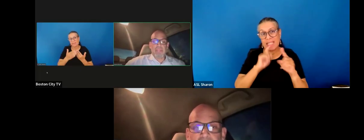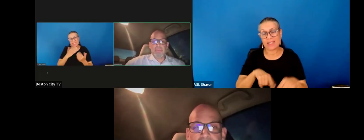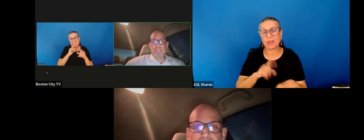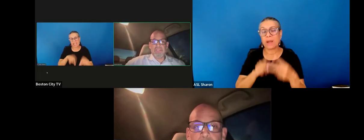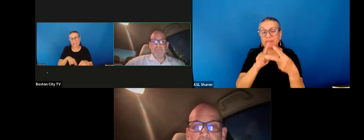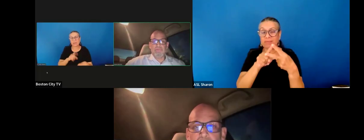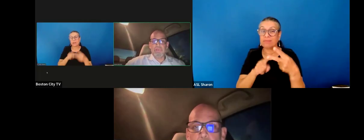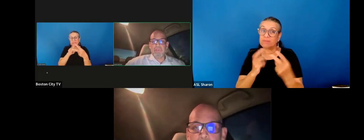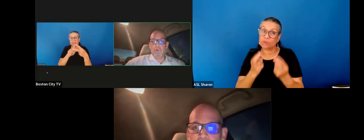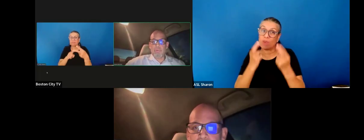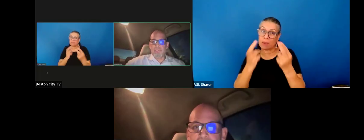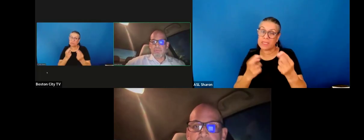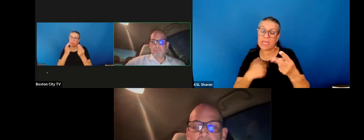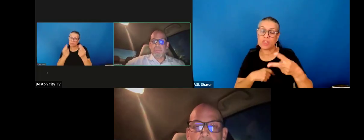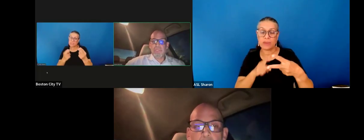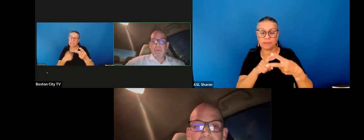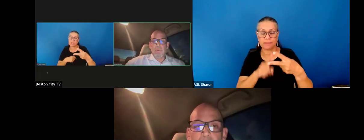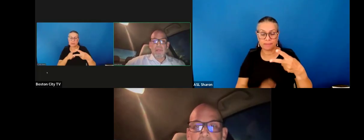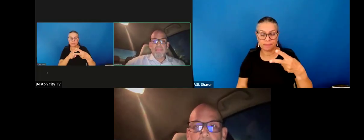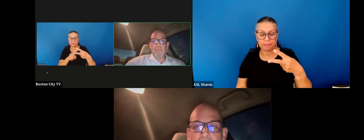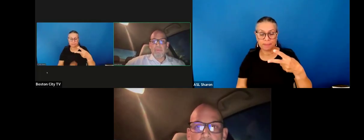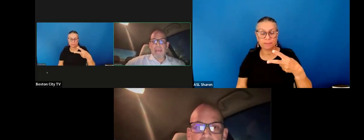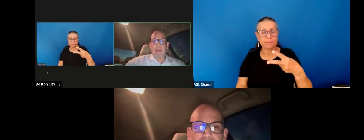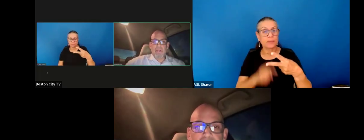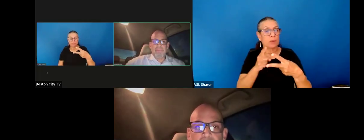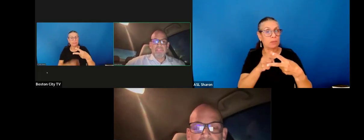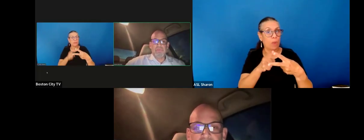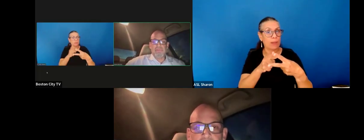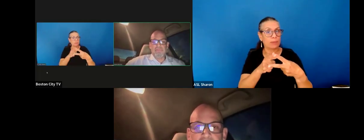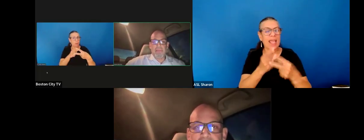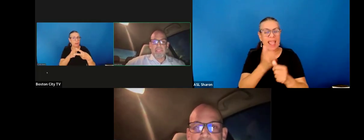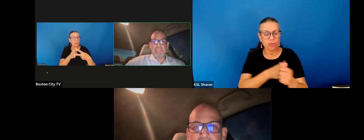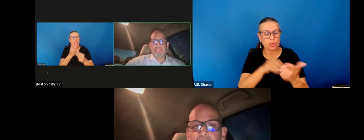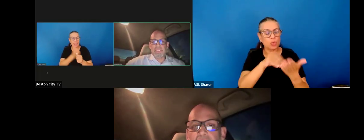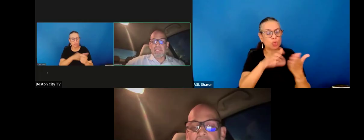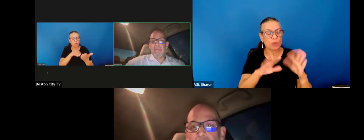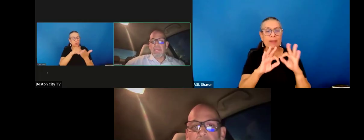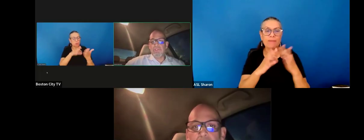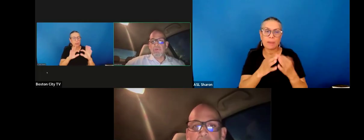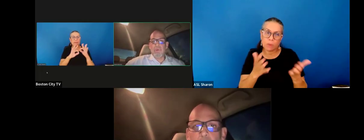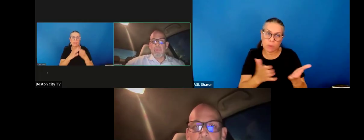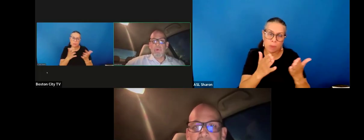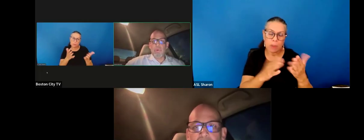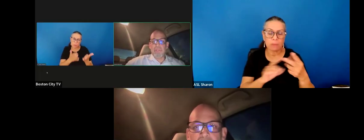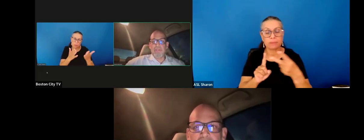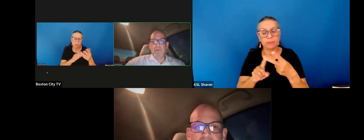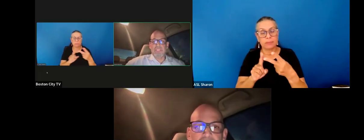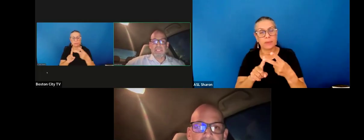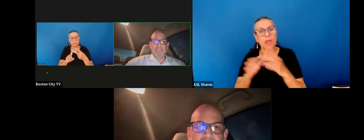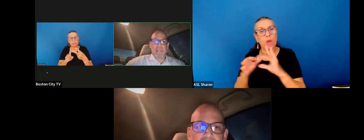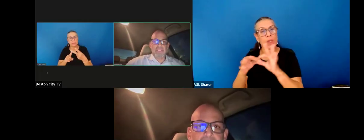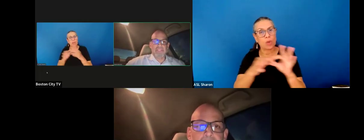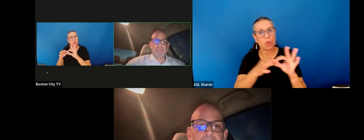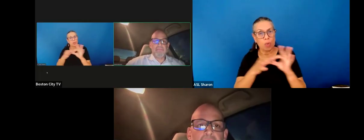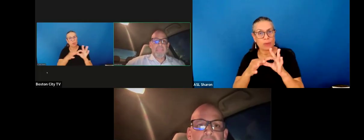urgent recommendations rooted in core principles. One, that we empower every student and family in the city, and two, that we coordinate